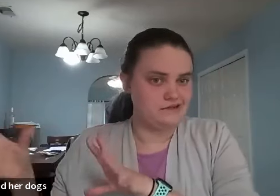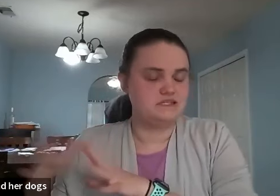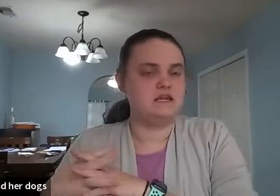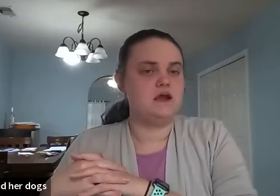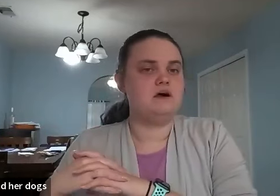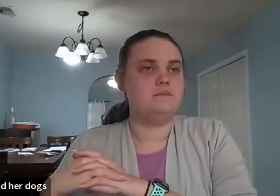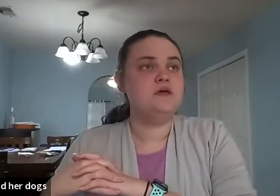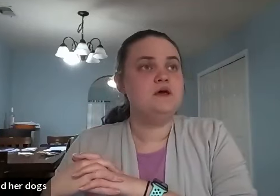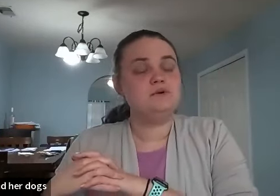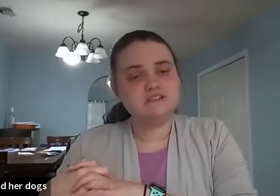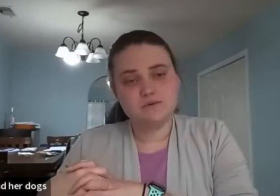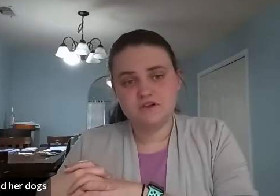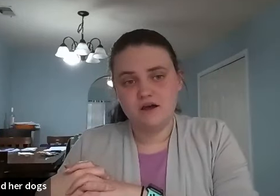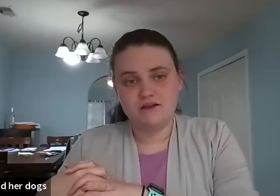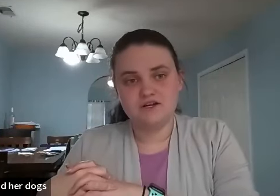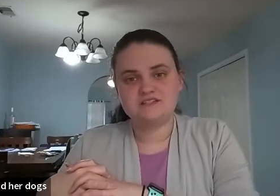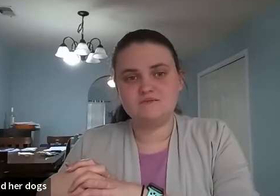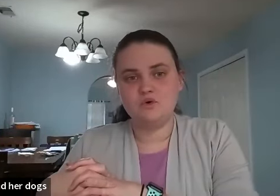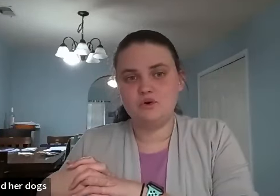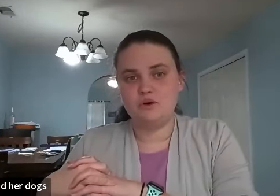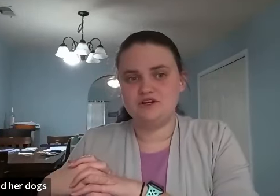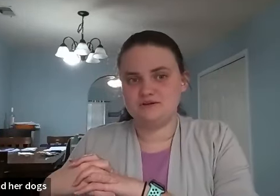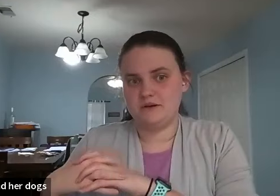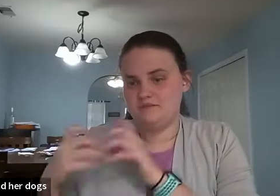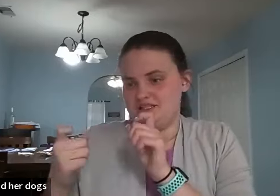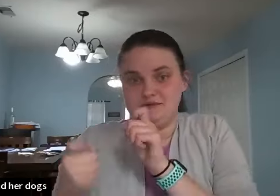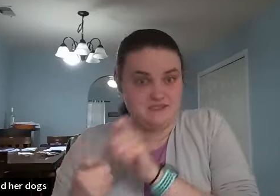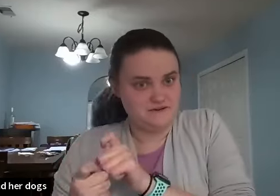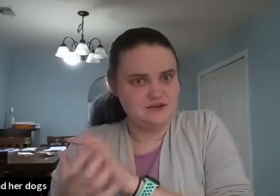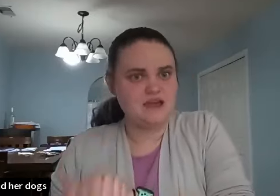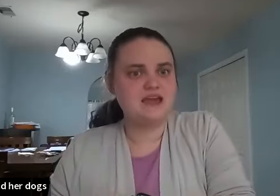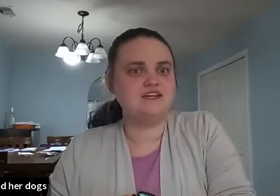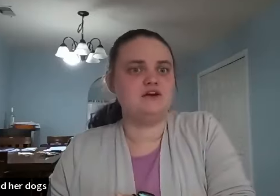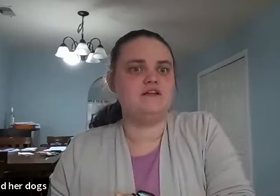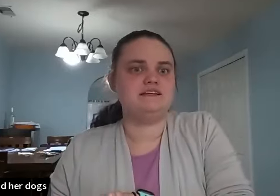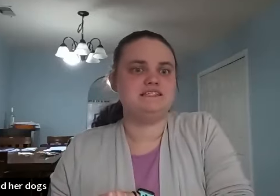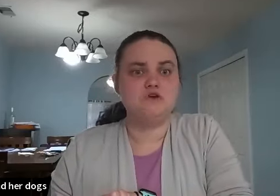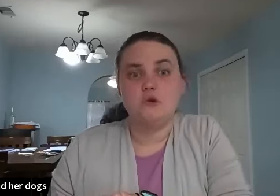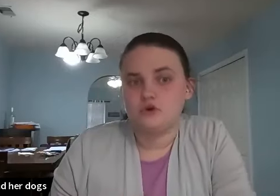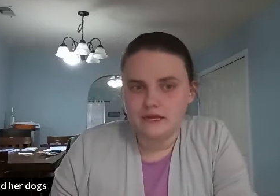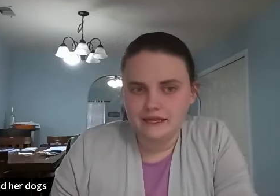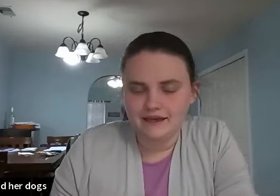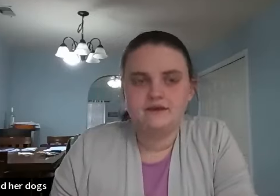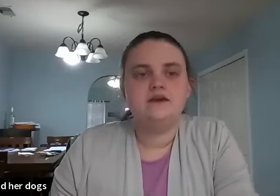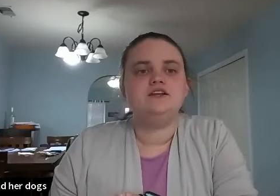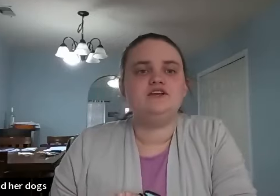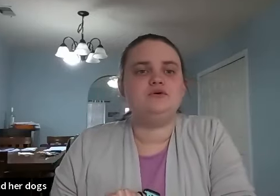this in now. Most of the time with colors, the more, you know, like specific you get, you know, like seafoam green, you